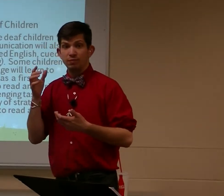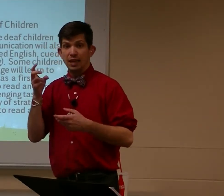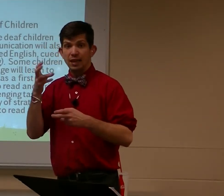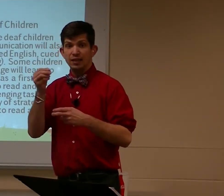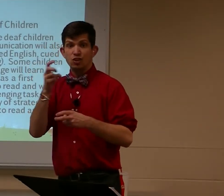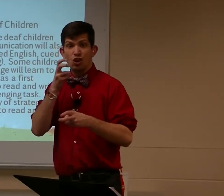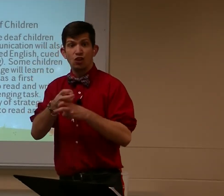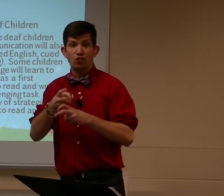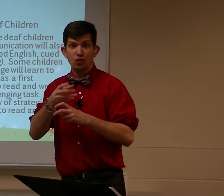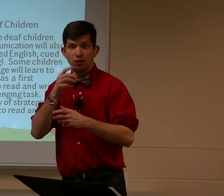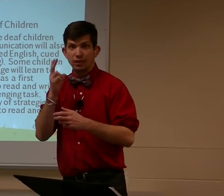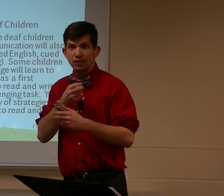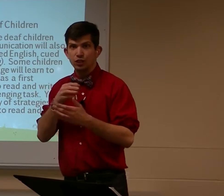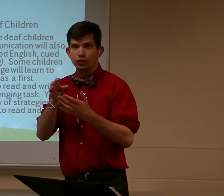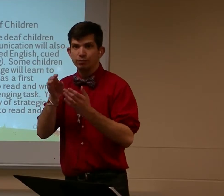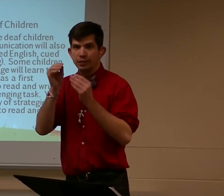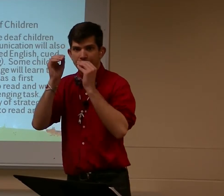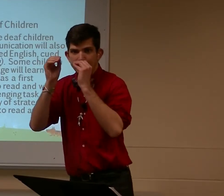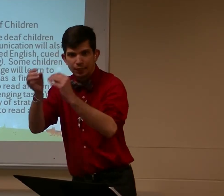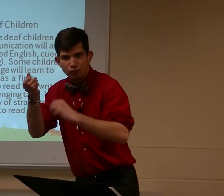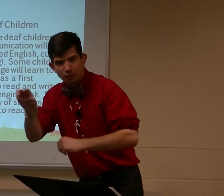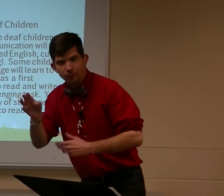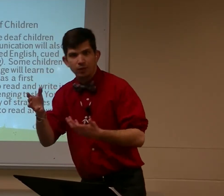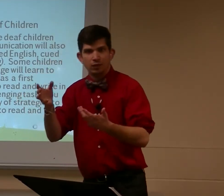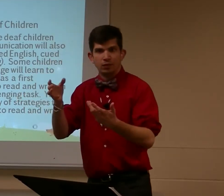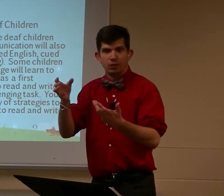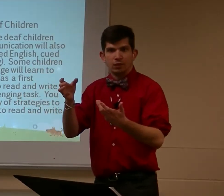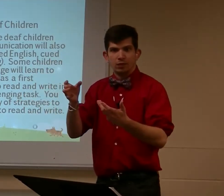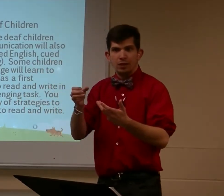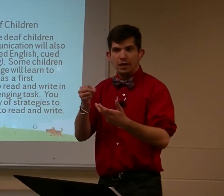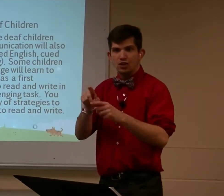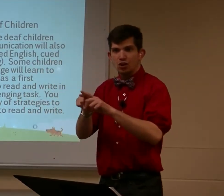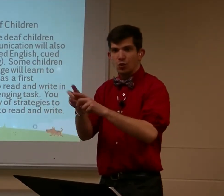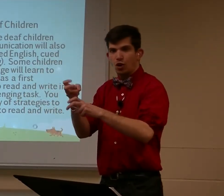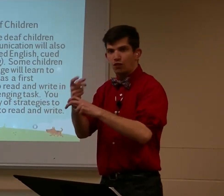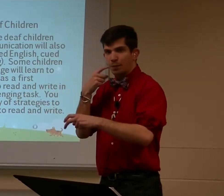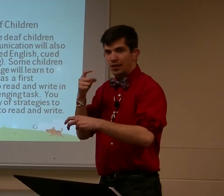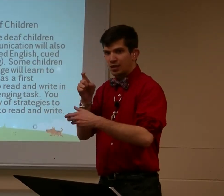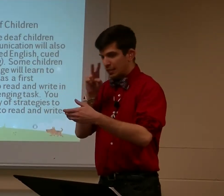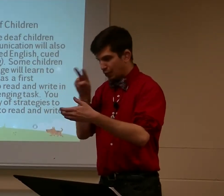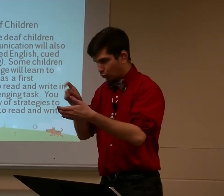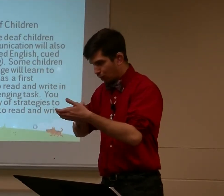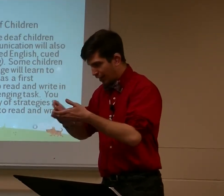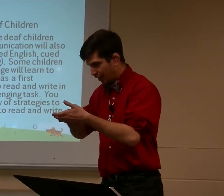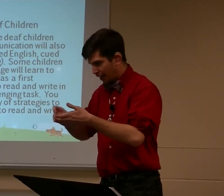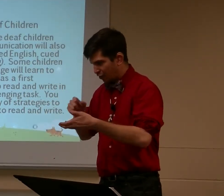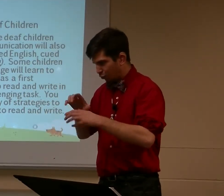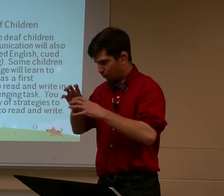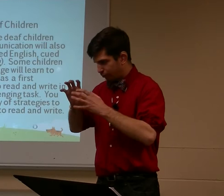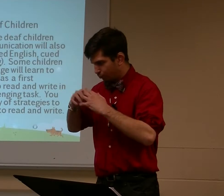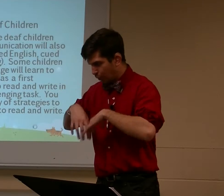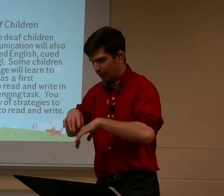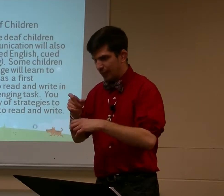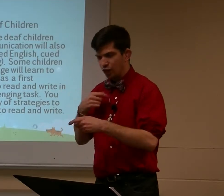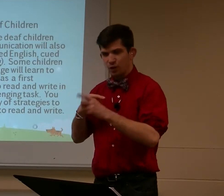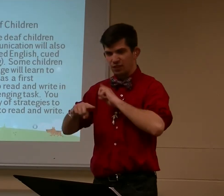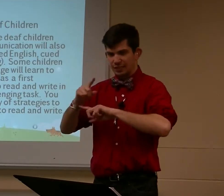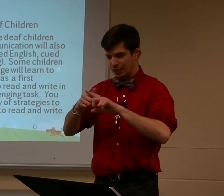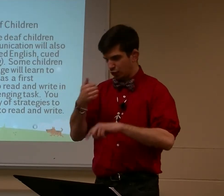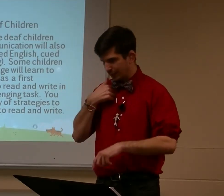and it's hard for us to teach them. And it's also hard for me to see their writing because they're broken down, so I decided